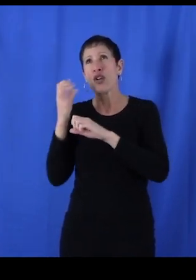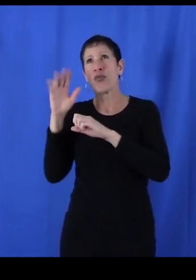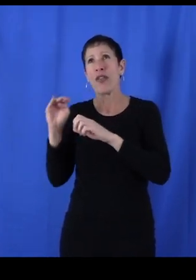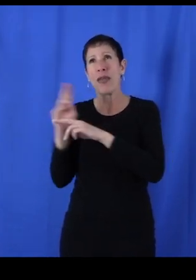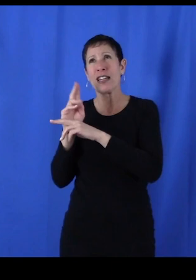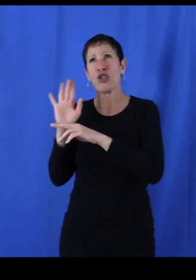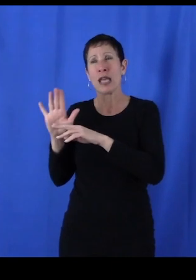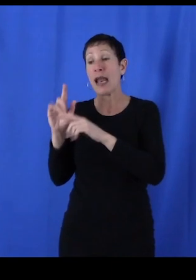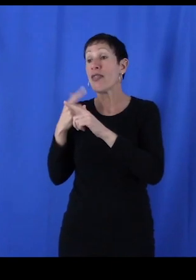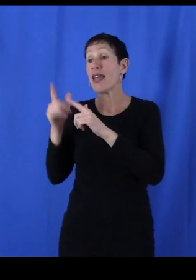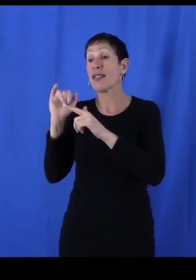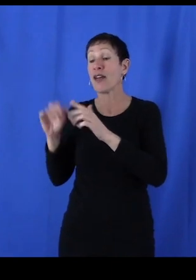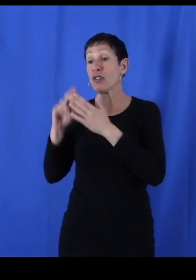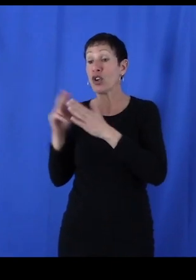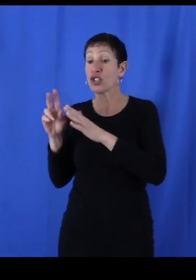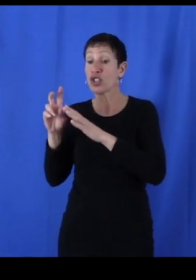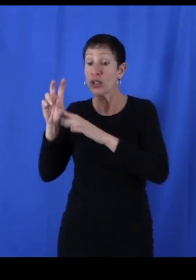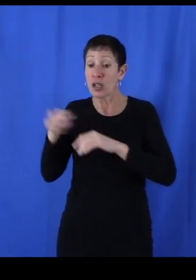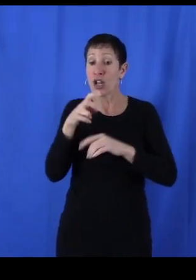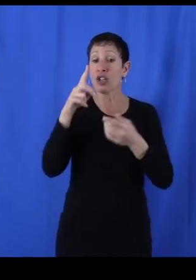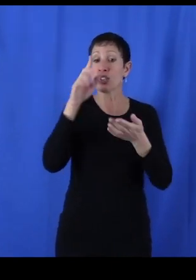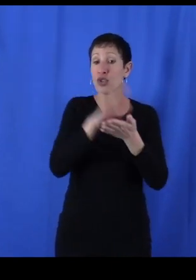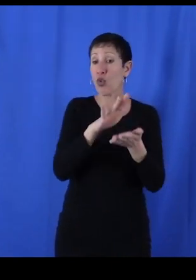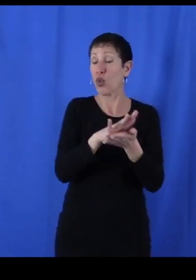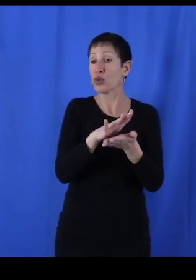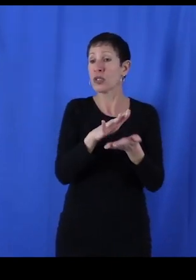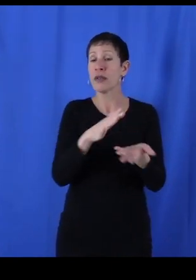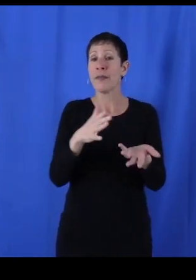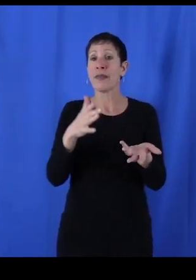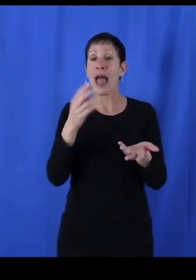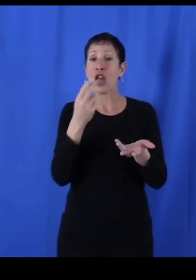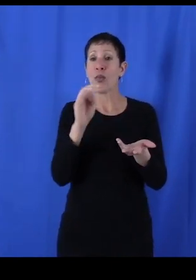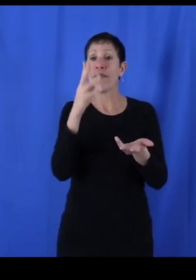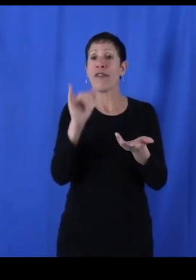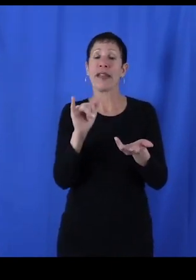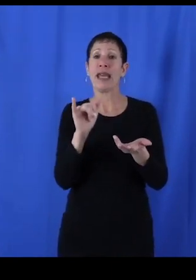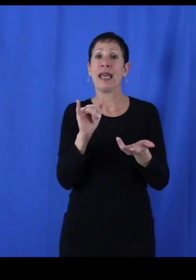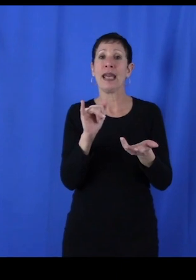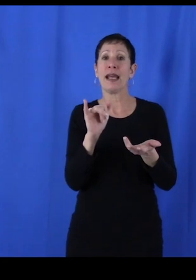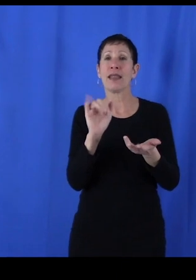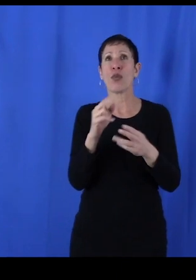moved to schools. And homophily was used in particularly